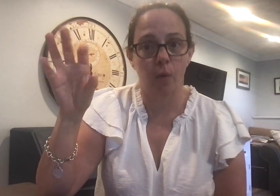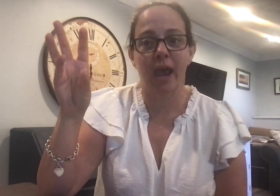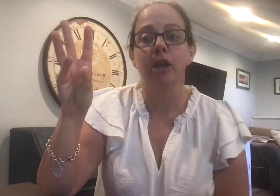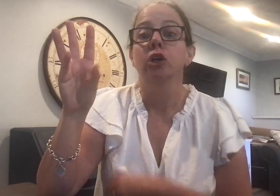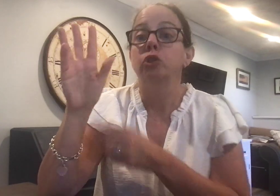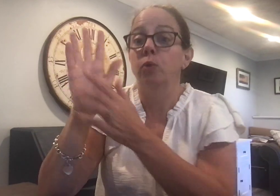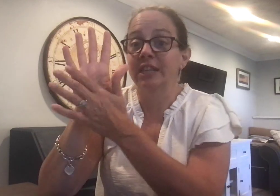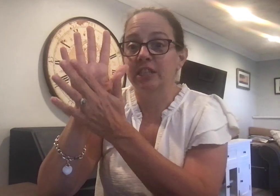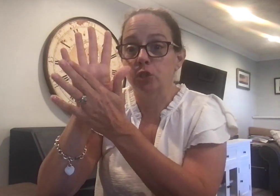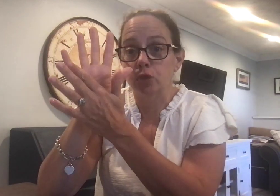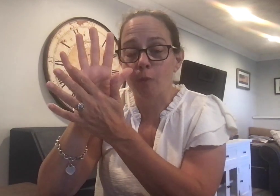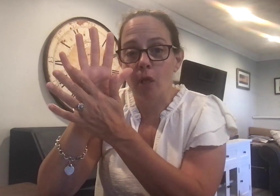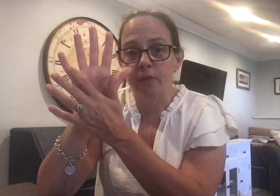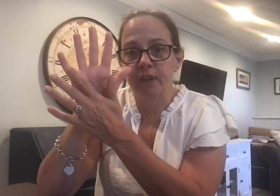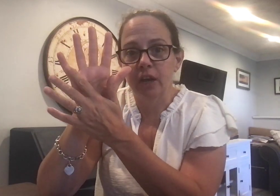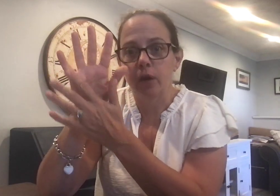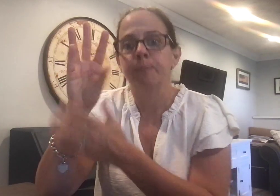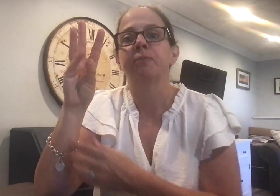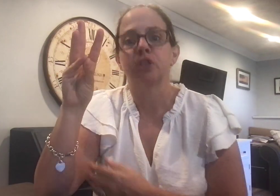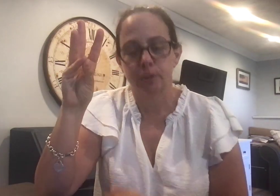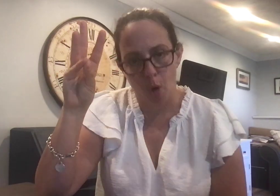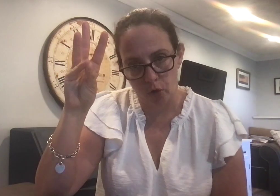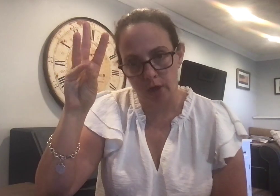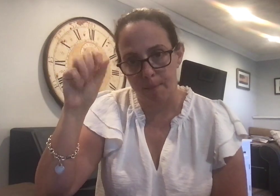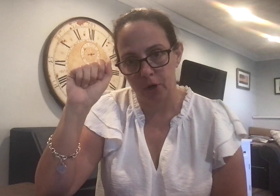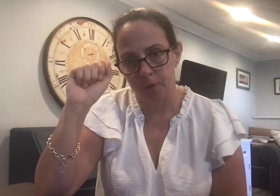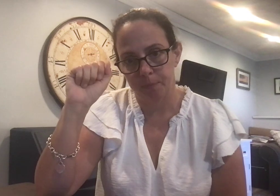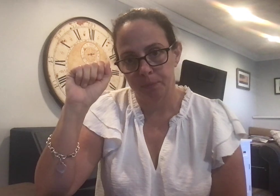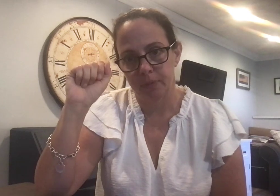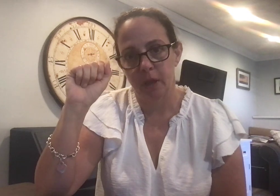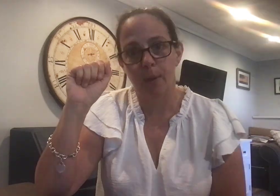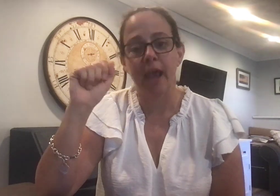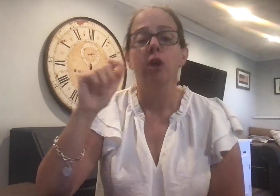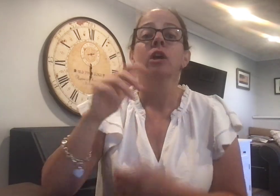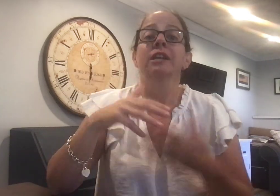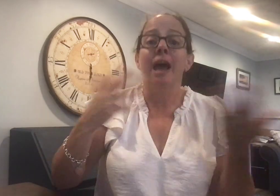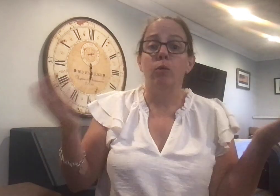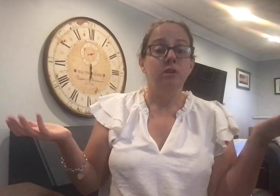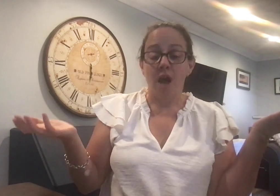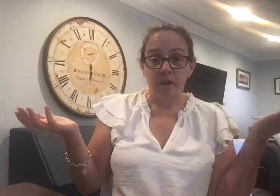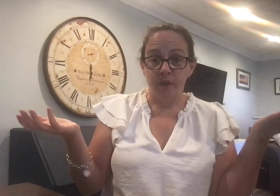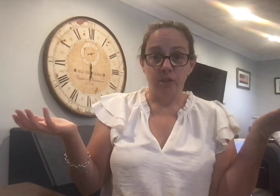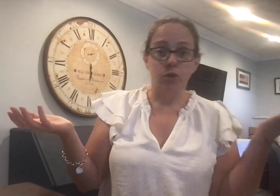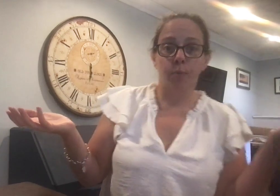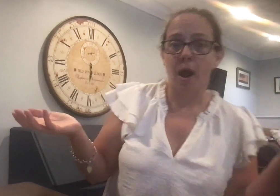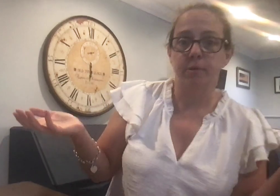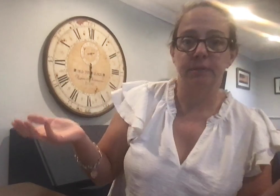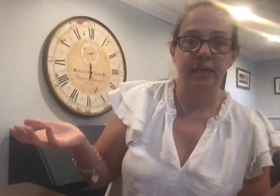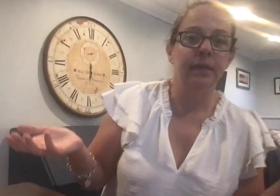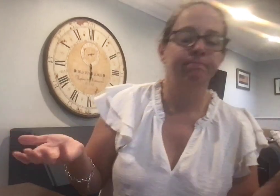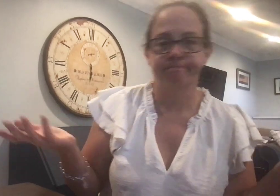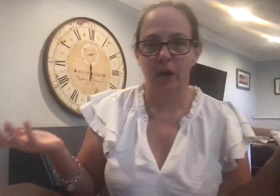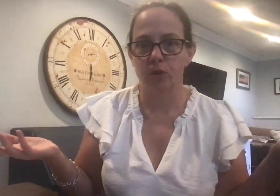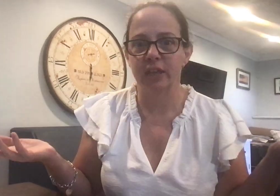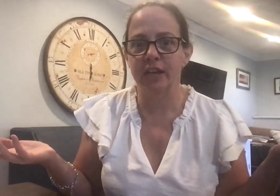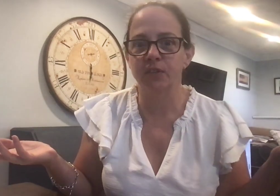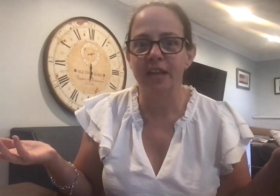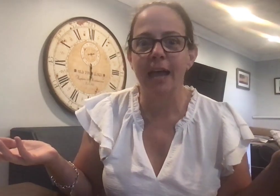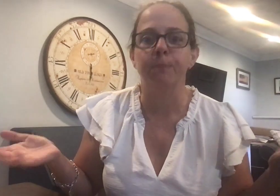Okay, so this is your smaller finger, smaller number. Okay, now none of us are probably under the age of 10.